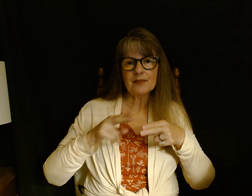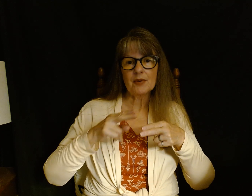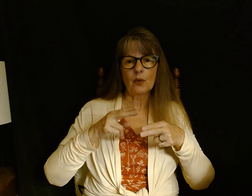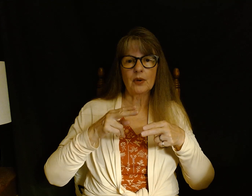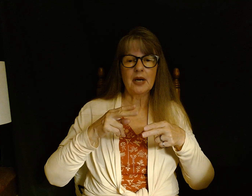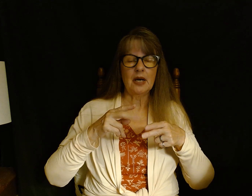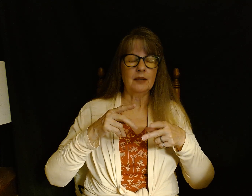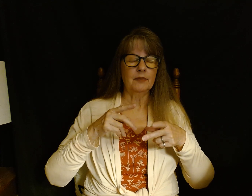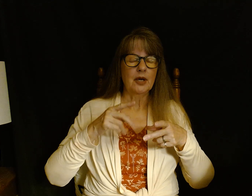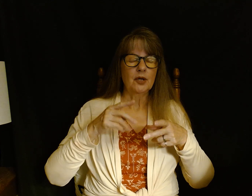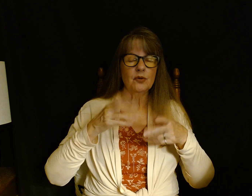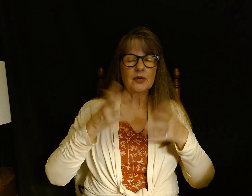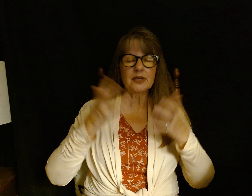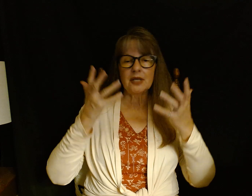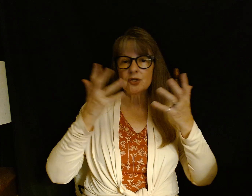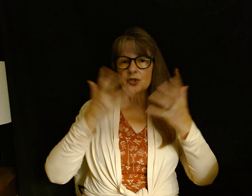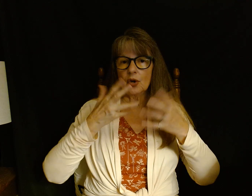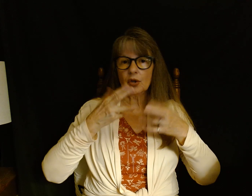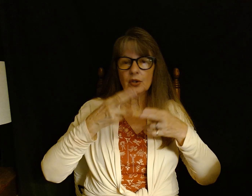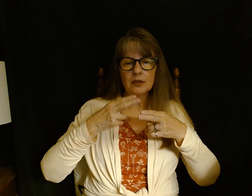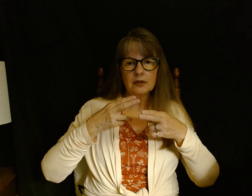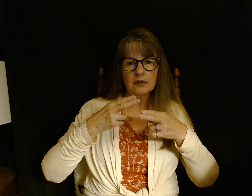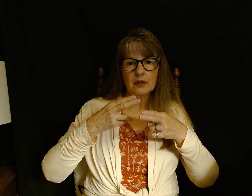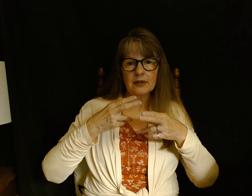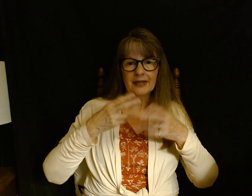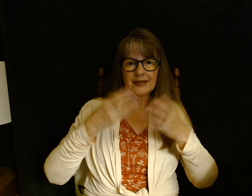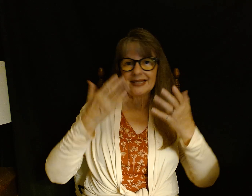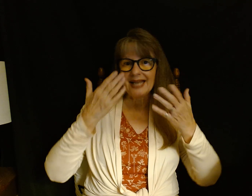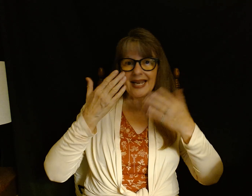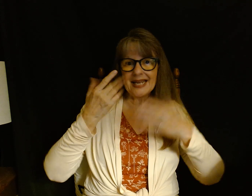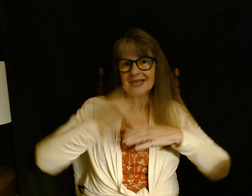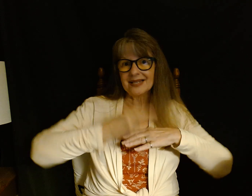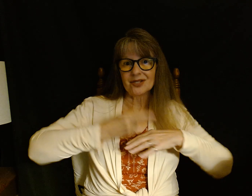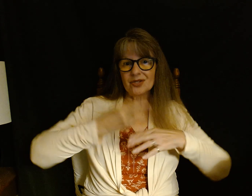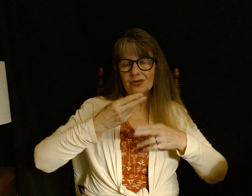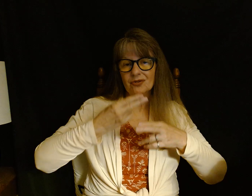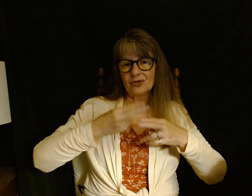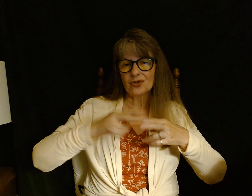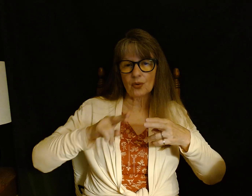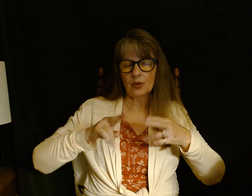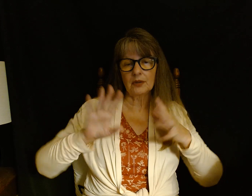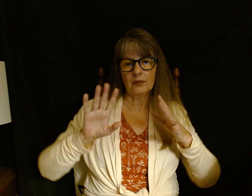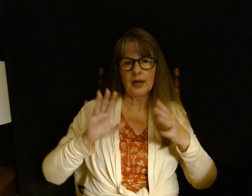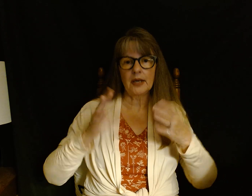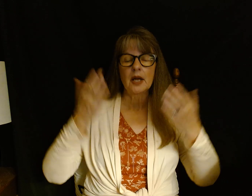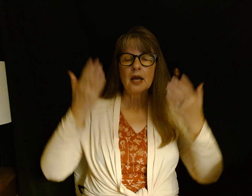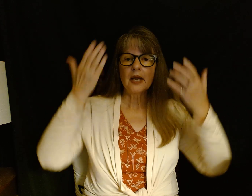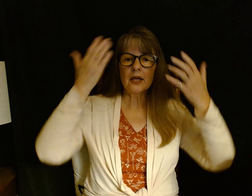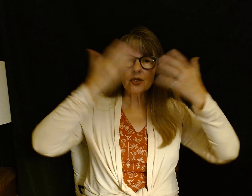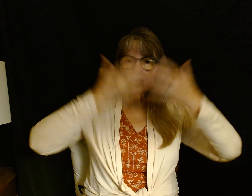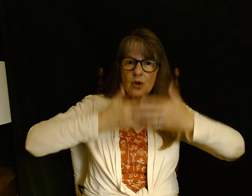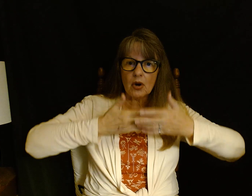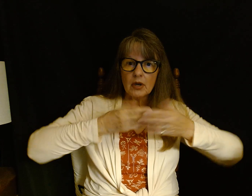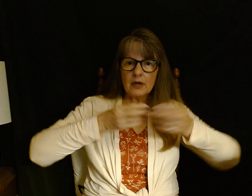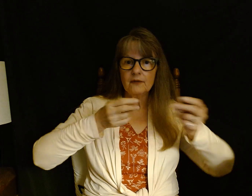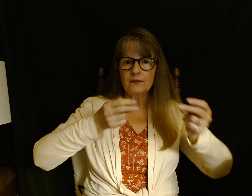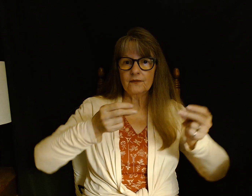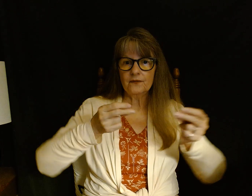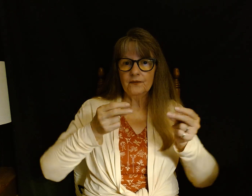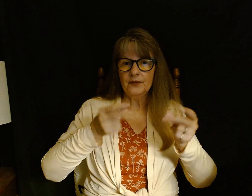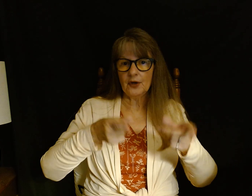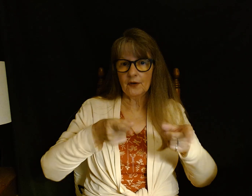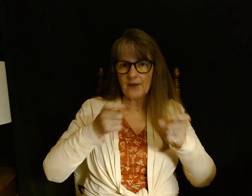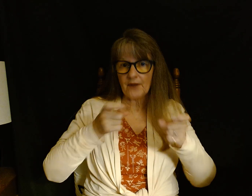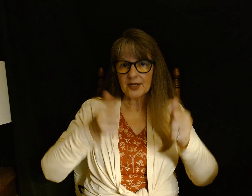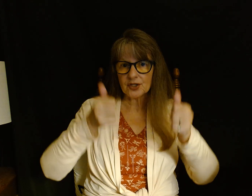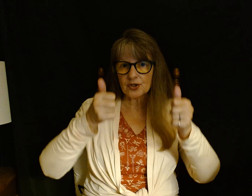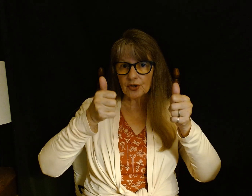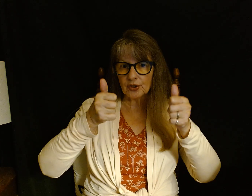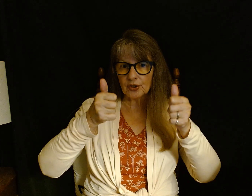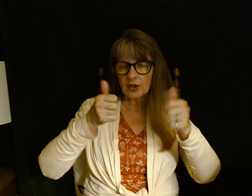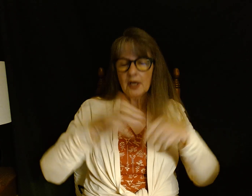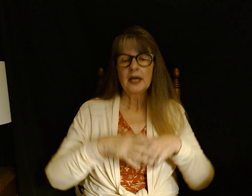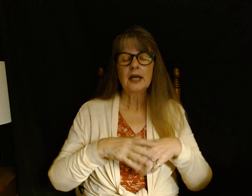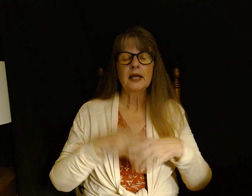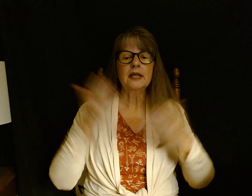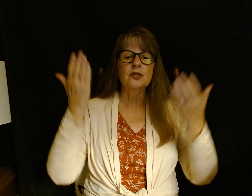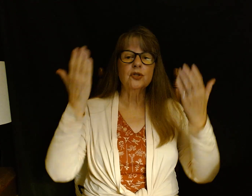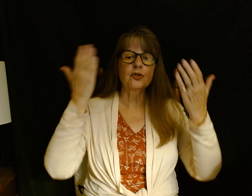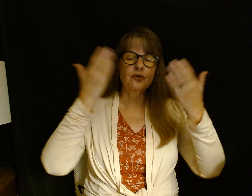or you could say it's dark, like the day is short, right? It gets dark, faster. It's